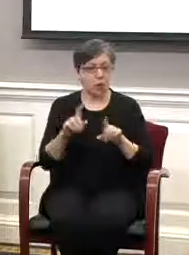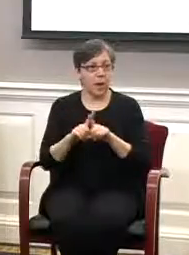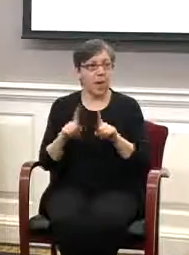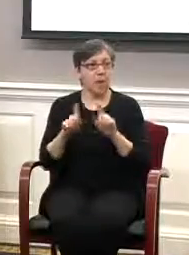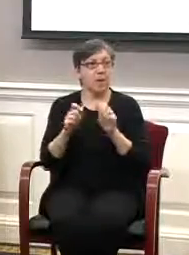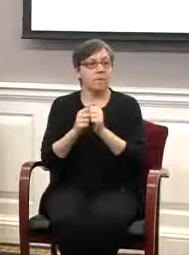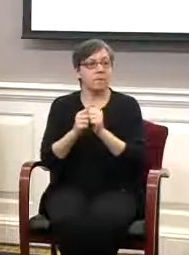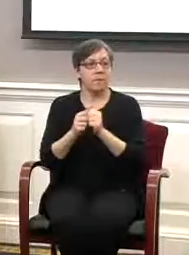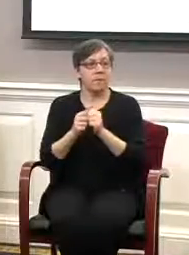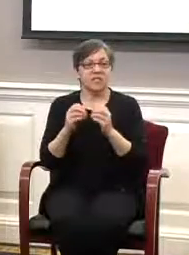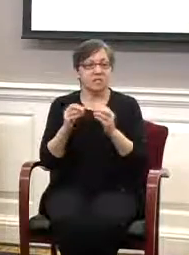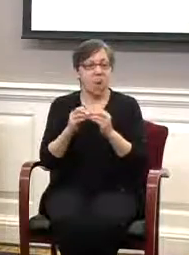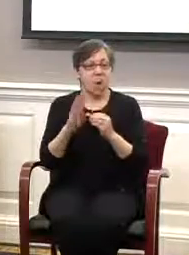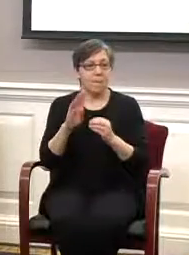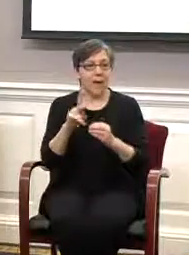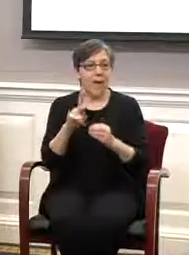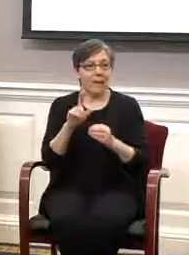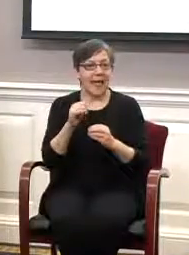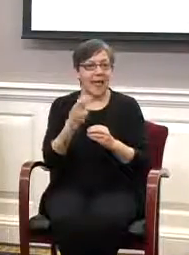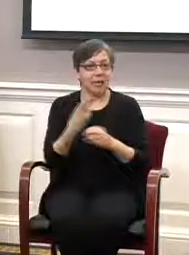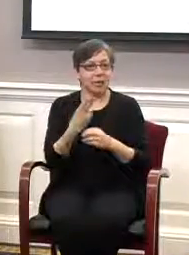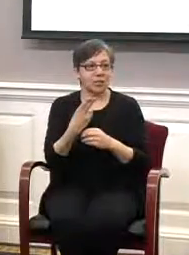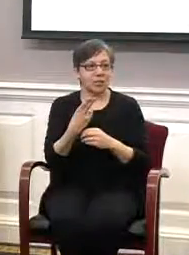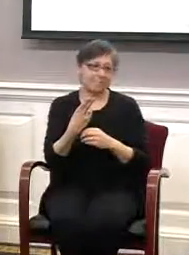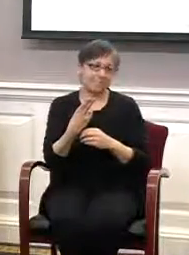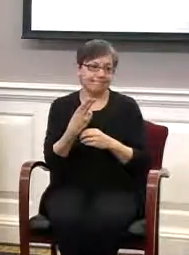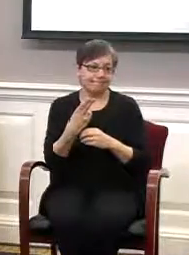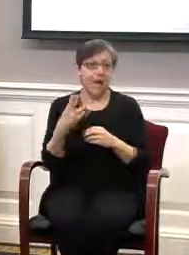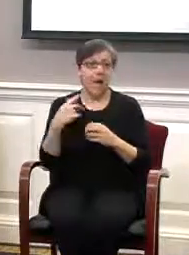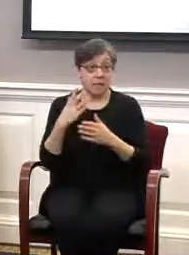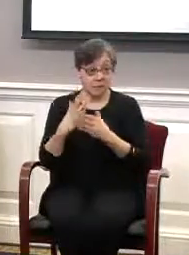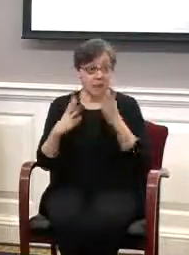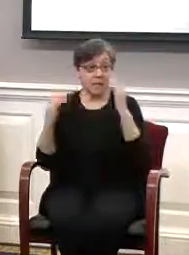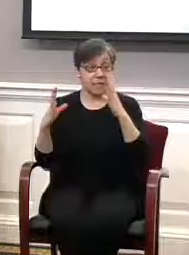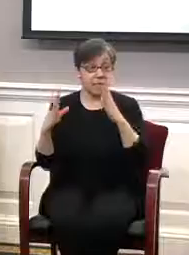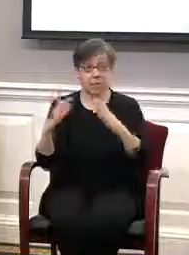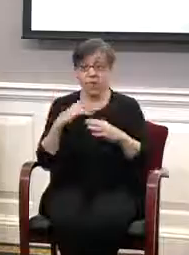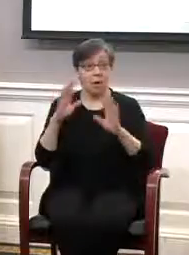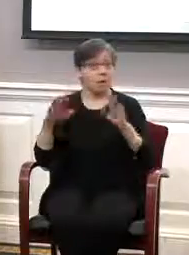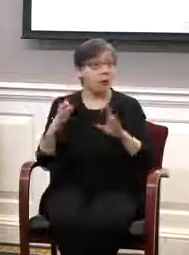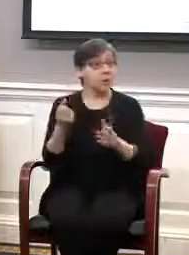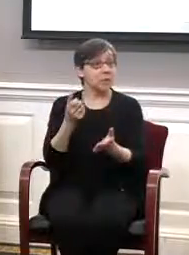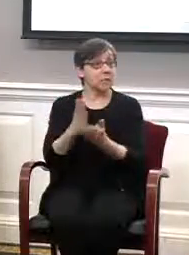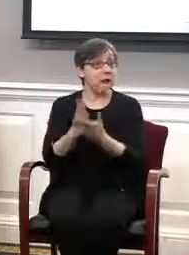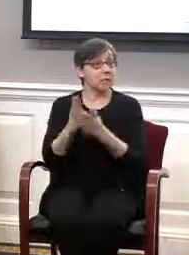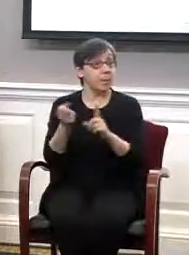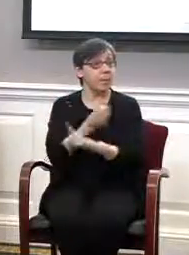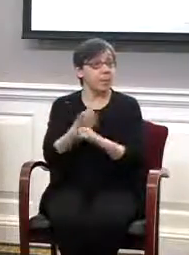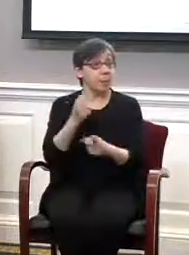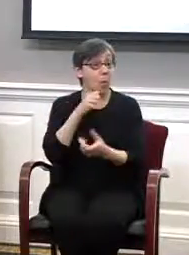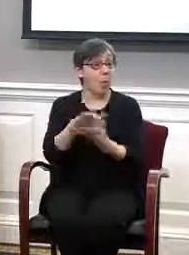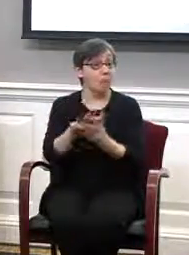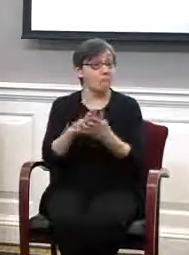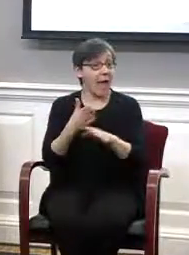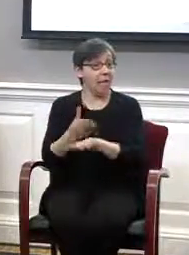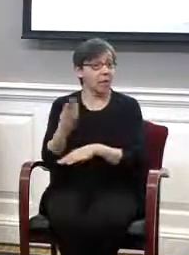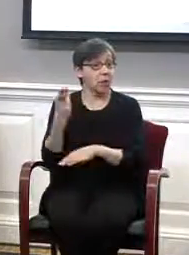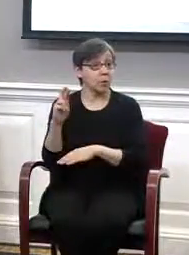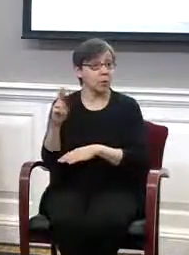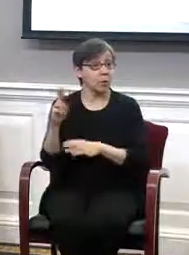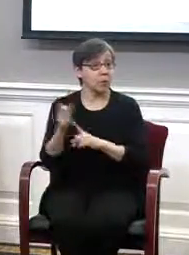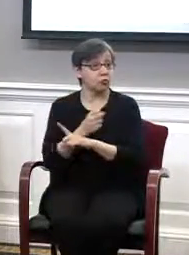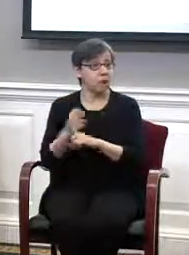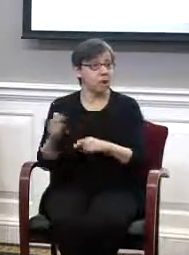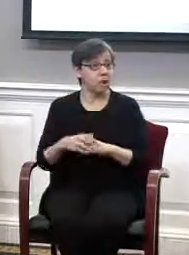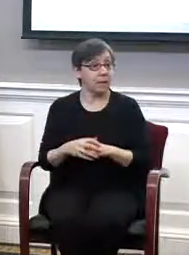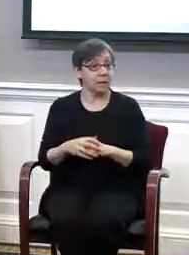more backlash. For the teachers as well, I talked to teachers who said, I stopped feeding my wife after going to human rights education trainings.